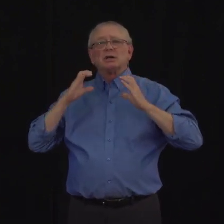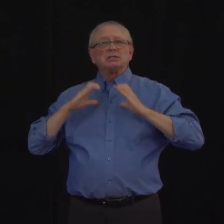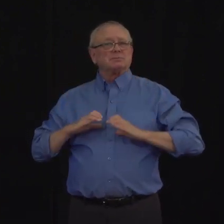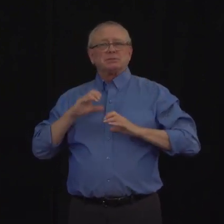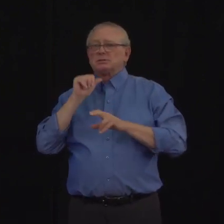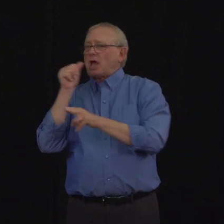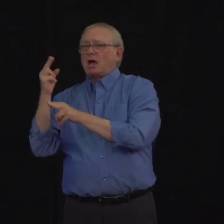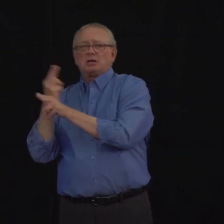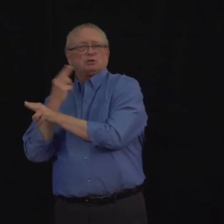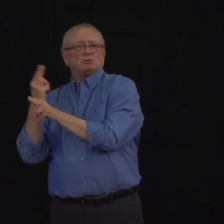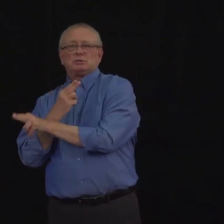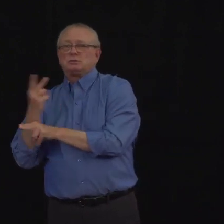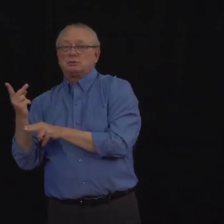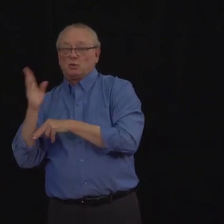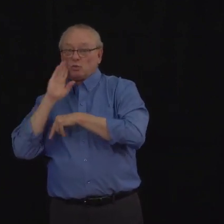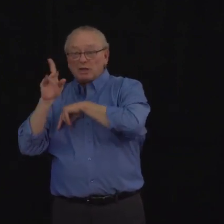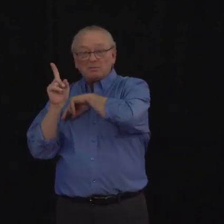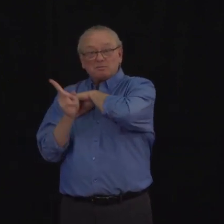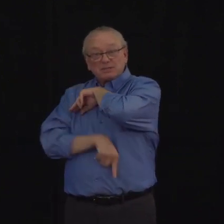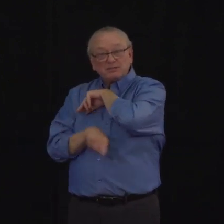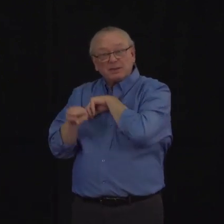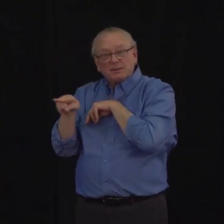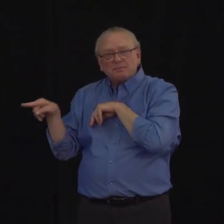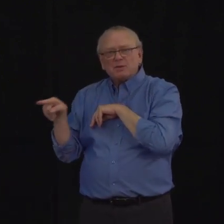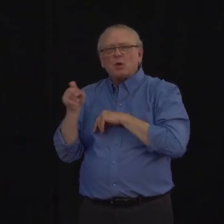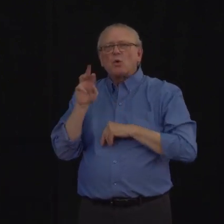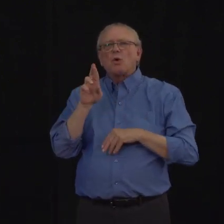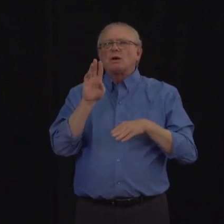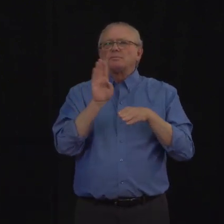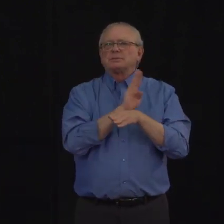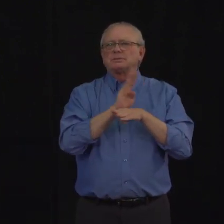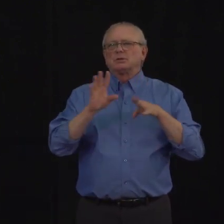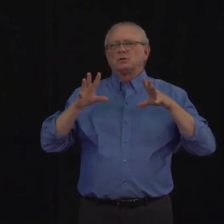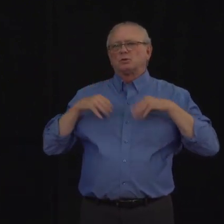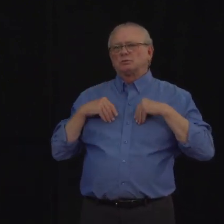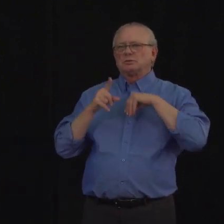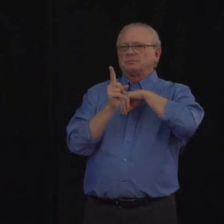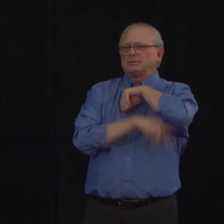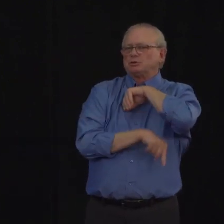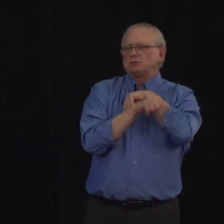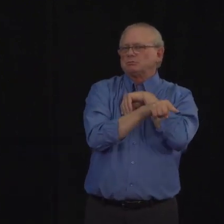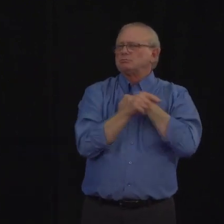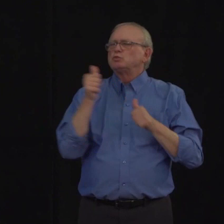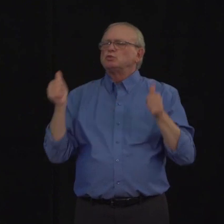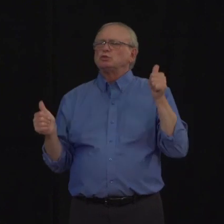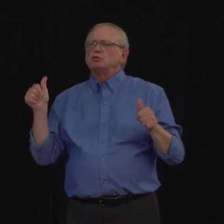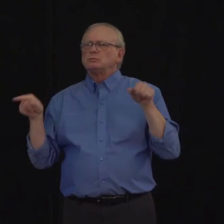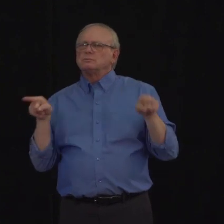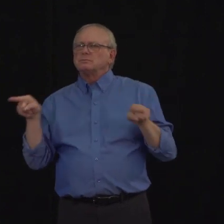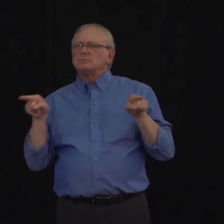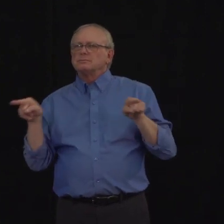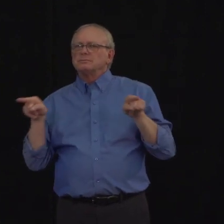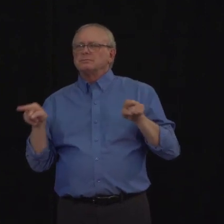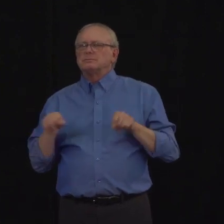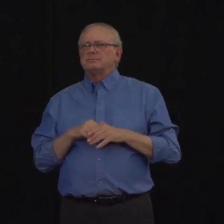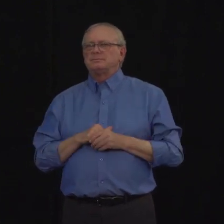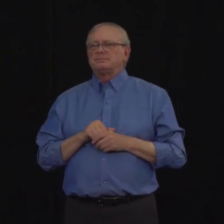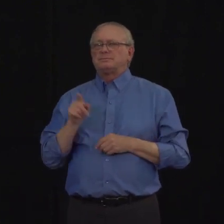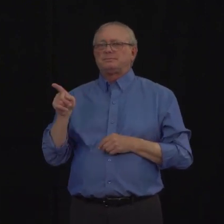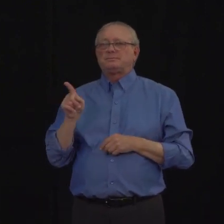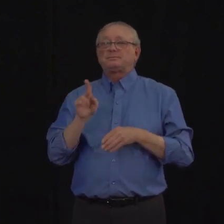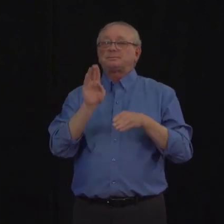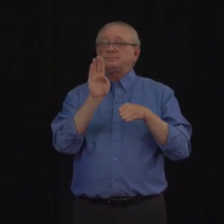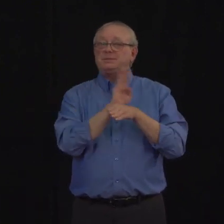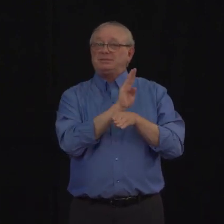So businesses are, as a part of relaunch, those businesses that are opening are asked to follow the guidelines